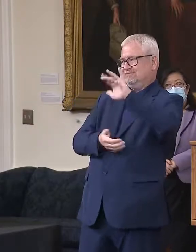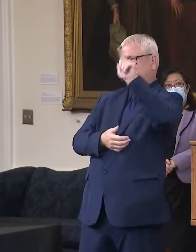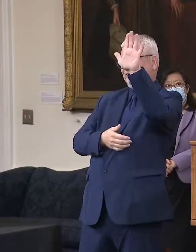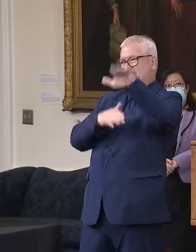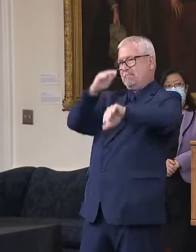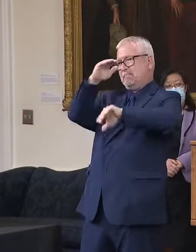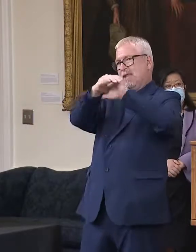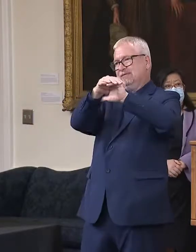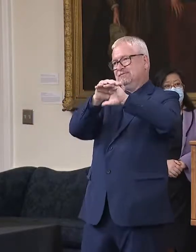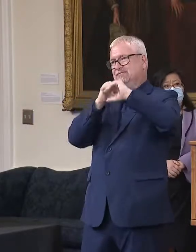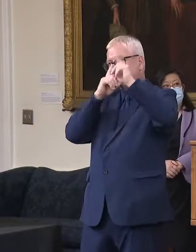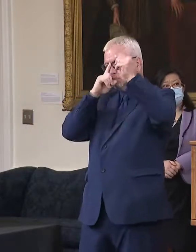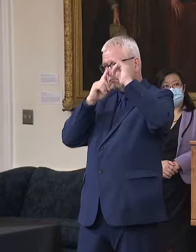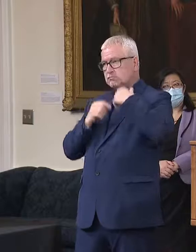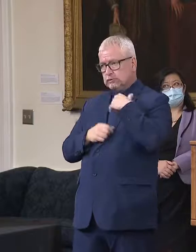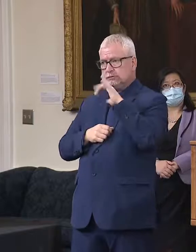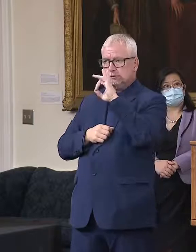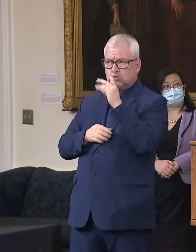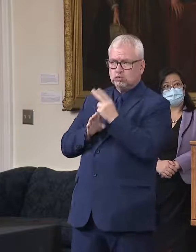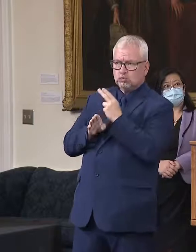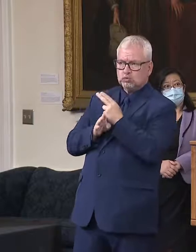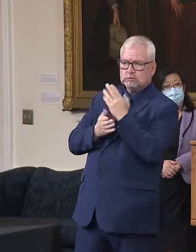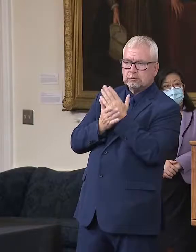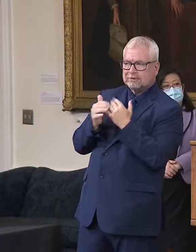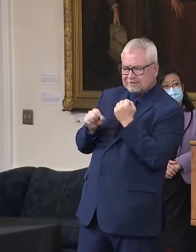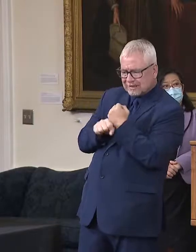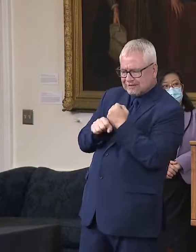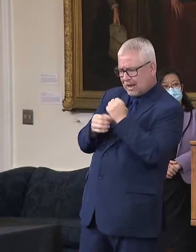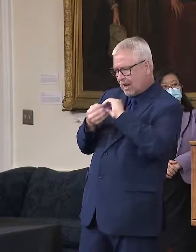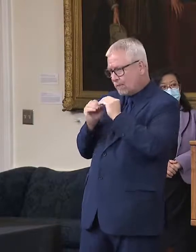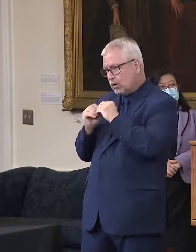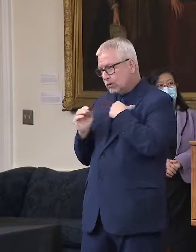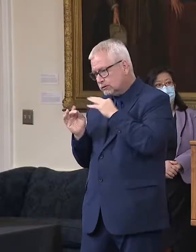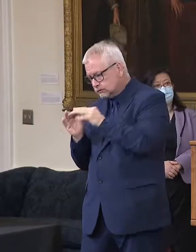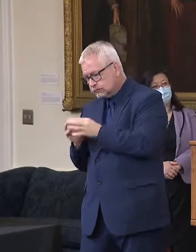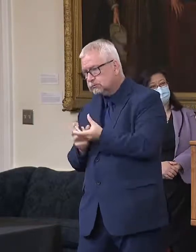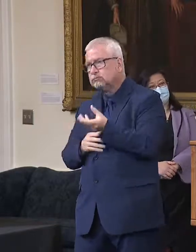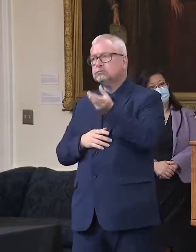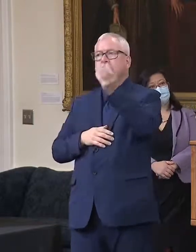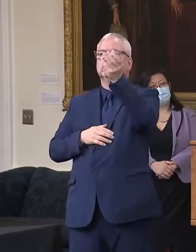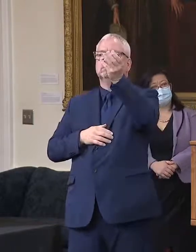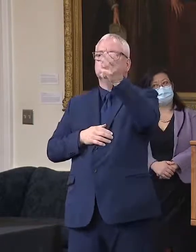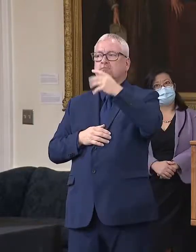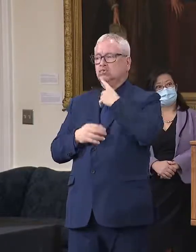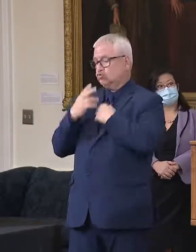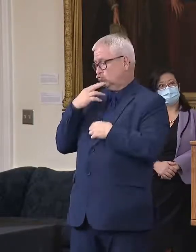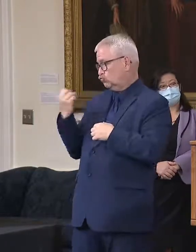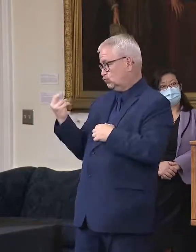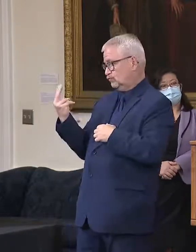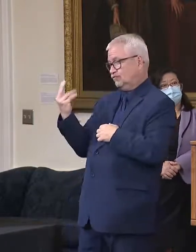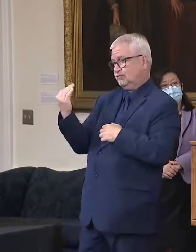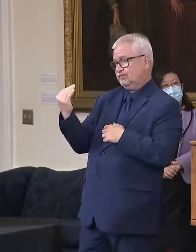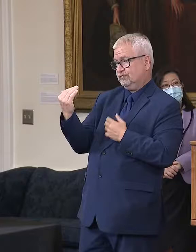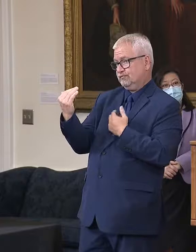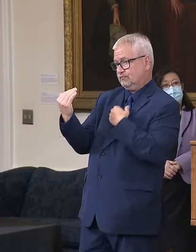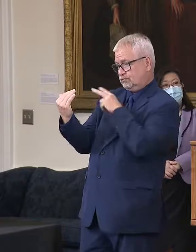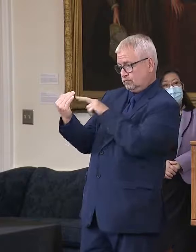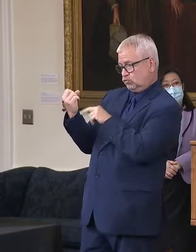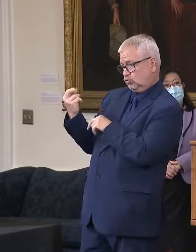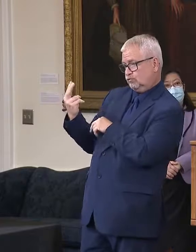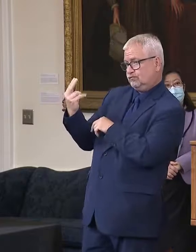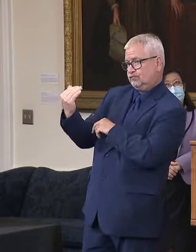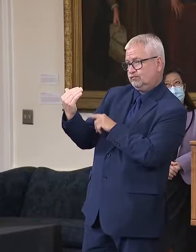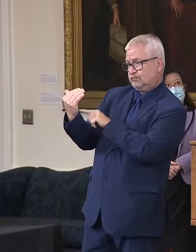some modeling curves based on the 12 to 15, which said that there was an early surge, and then it flattened out. And our